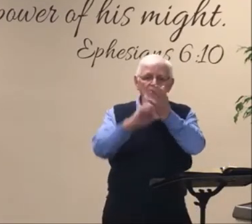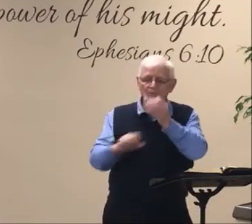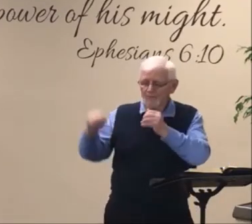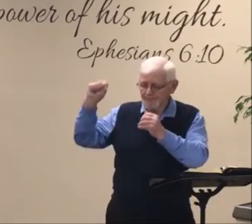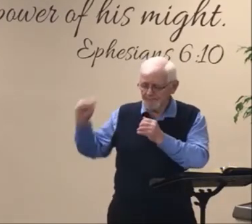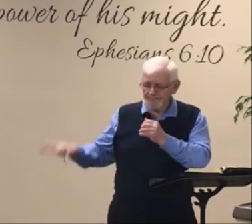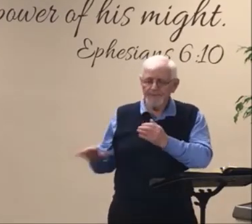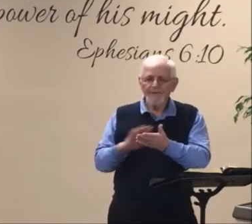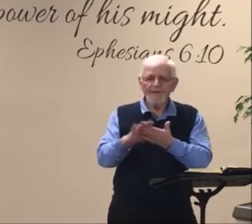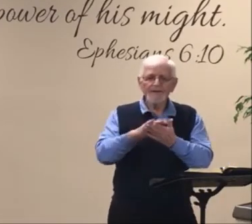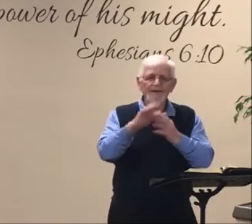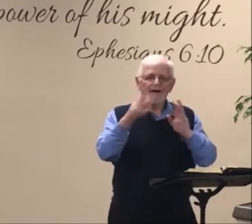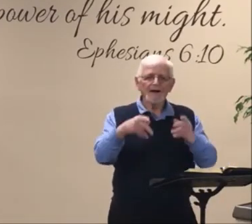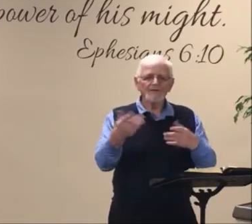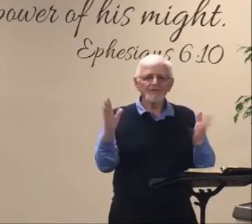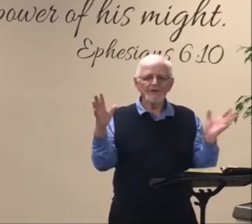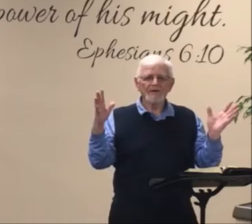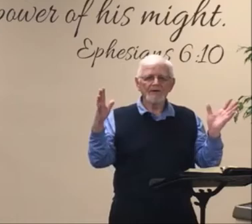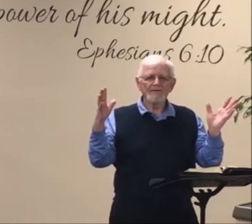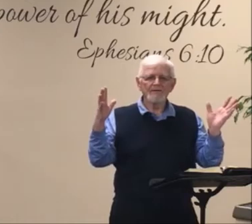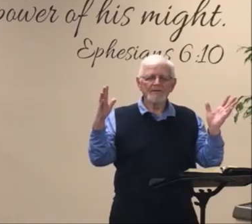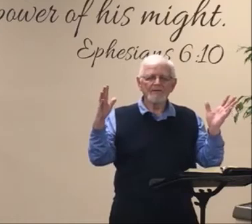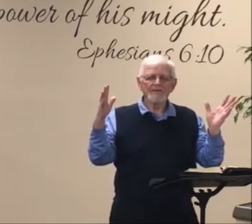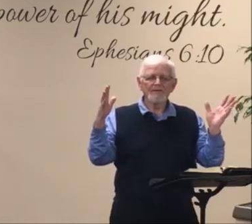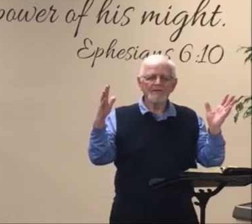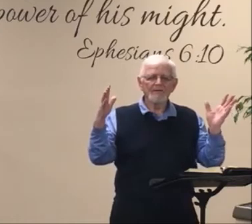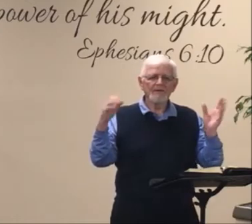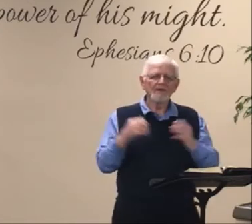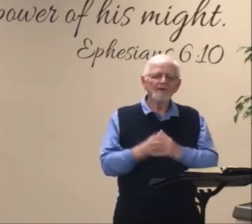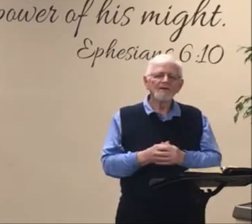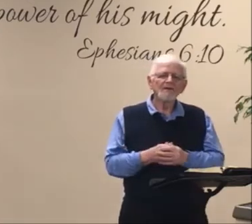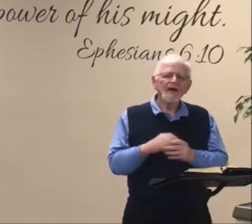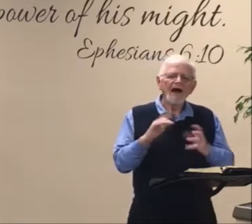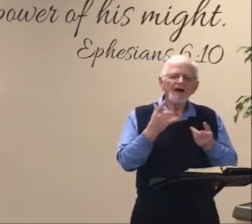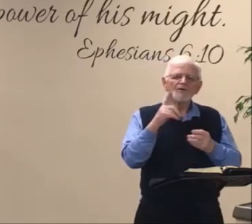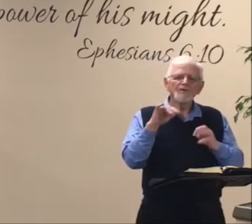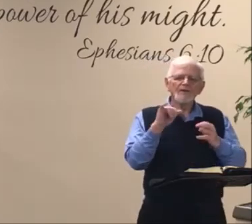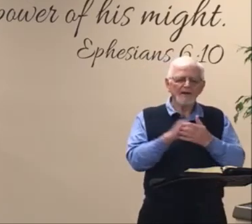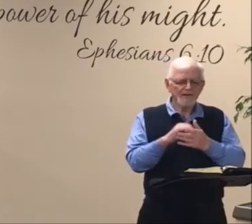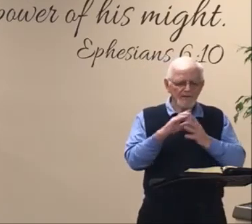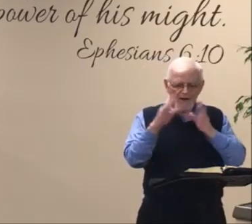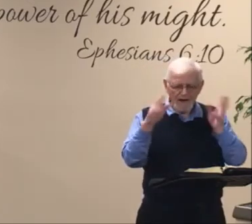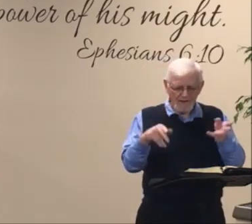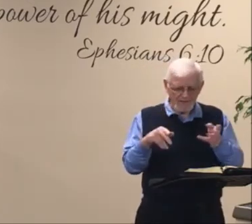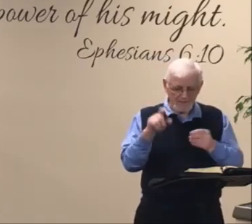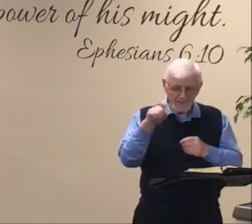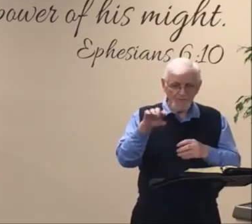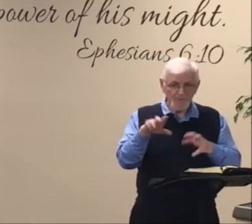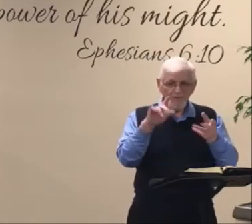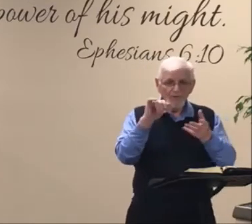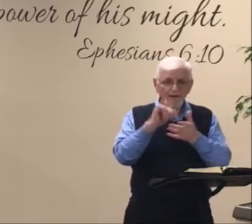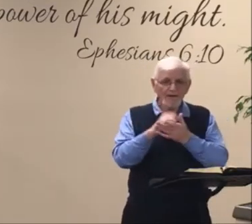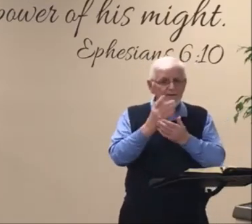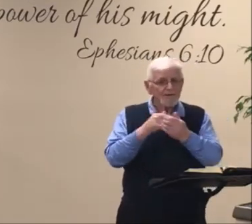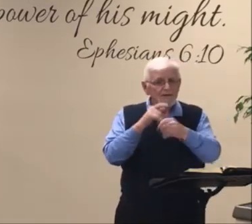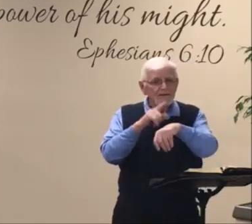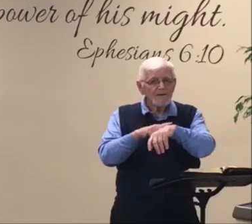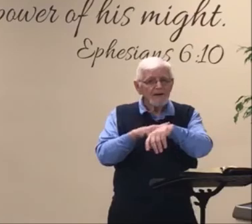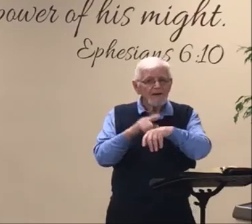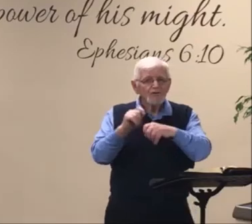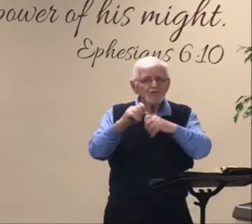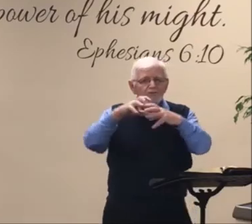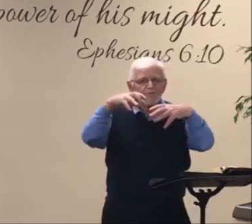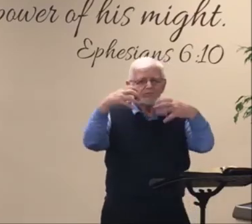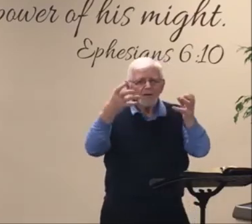Cleaning house today, it's done. I don't know how you guys do that in your home, but it has to be done sometimes. There's just too